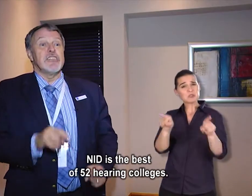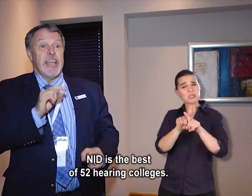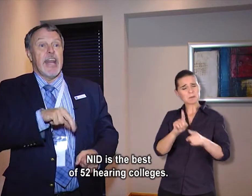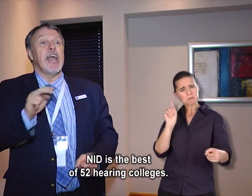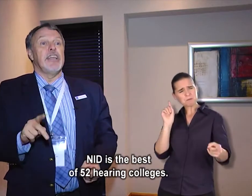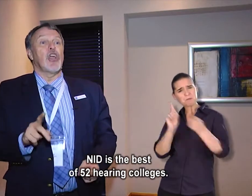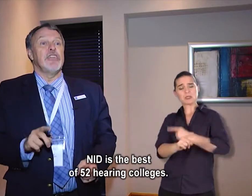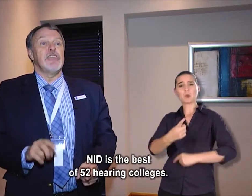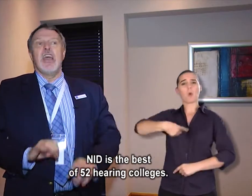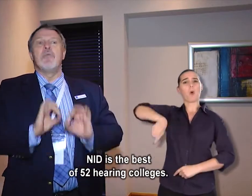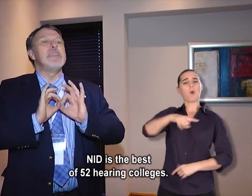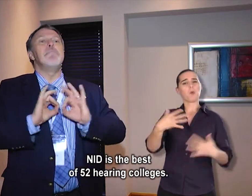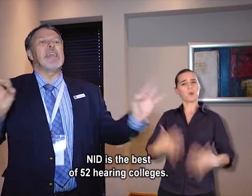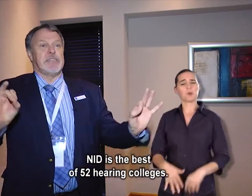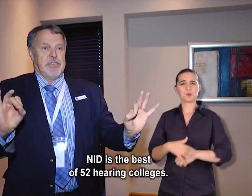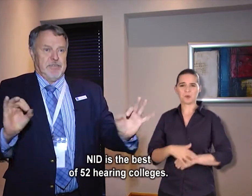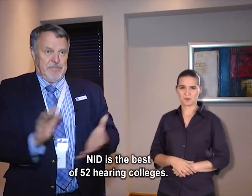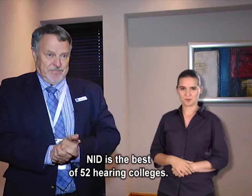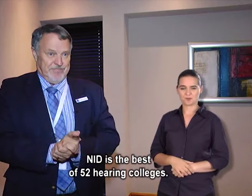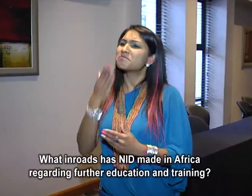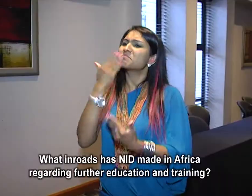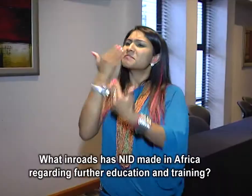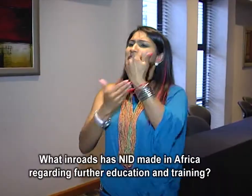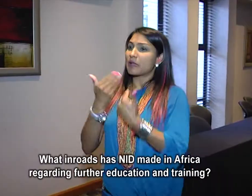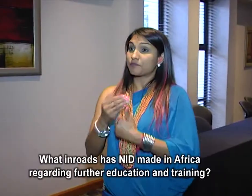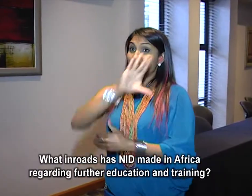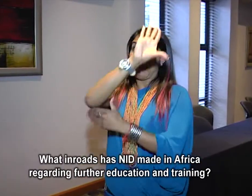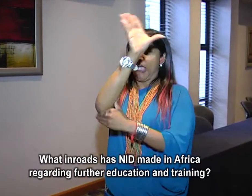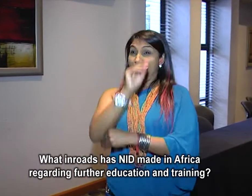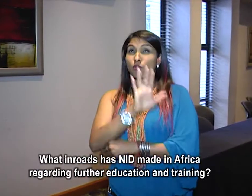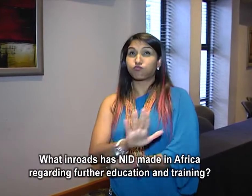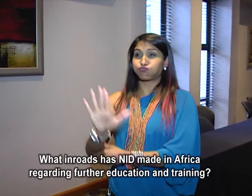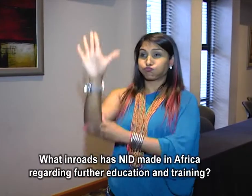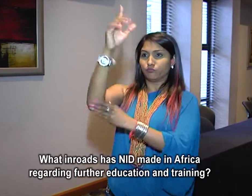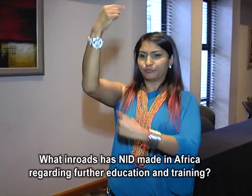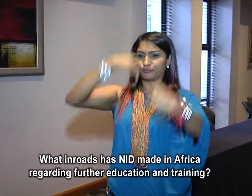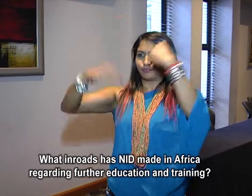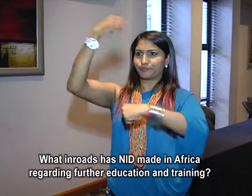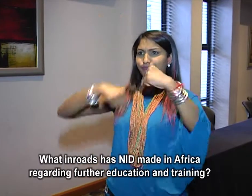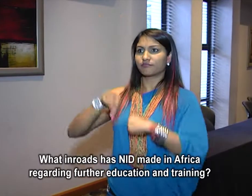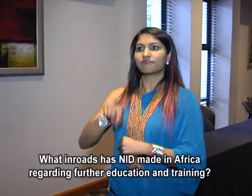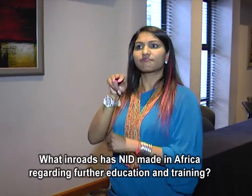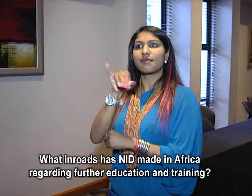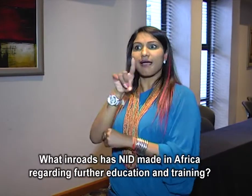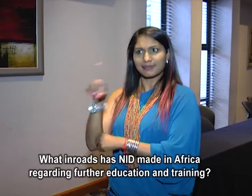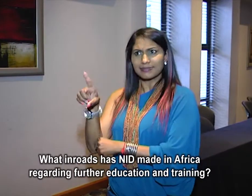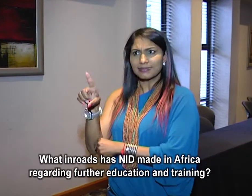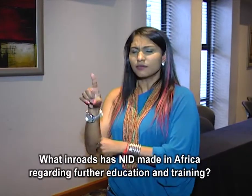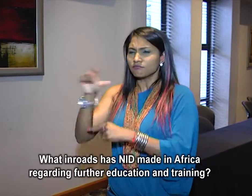colleges, NID College were the best. What inroads has NID made in Africa regarding further education and